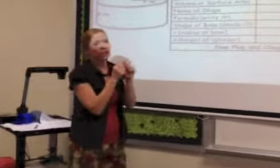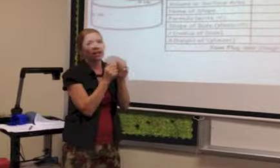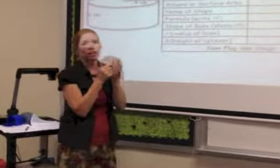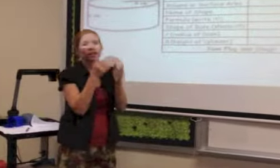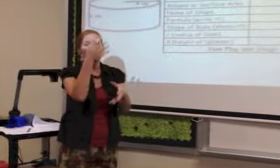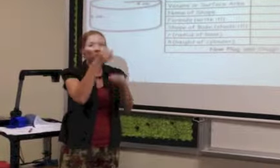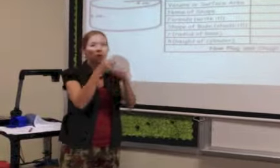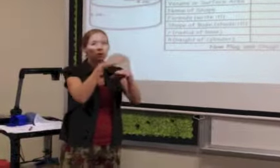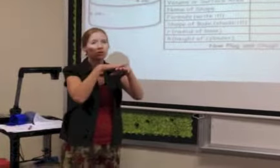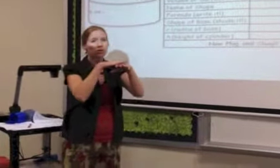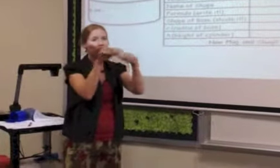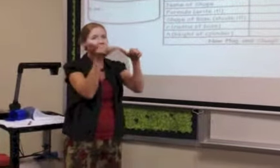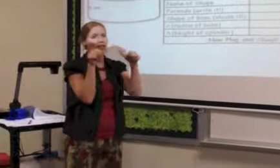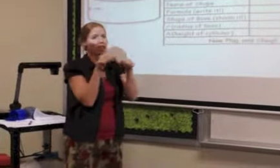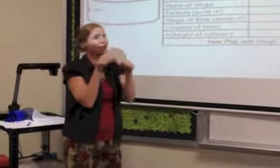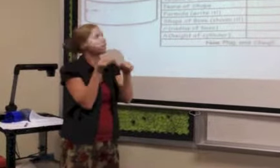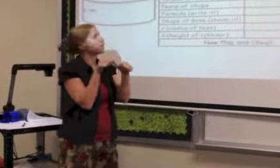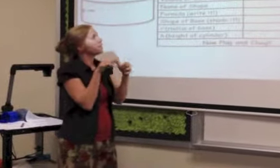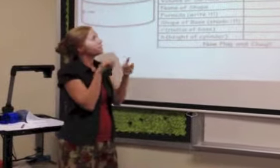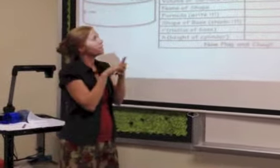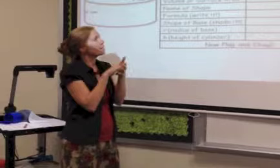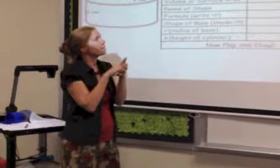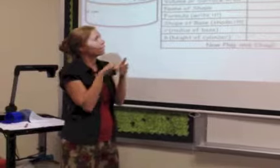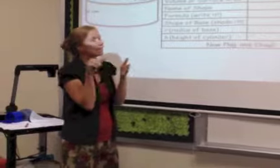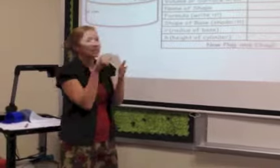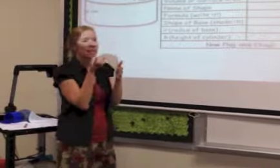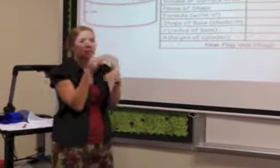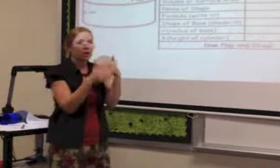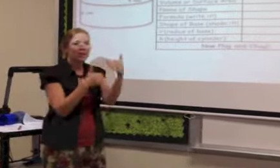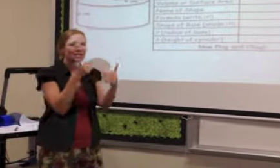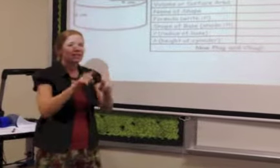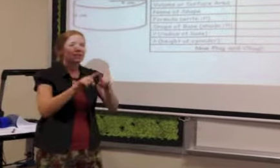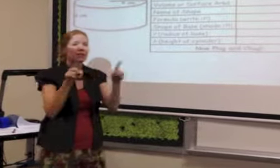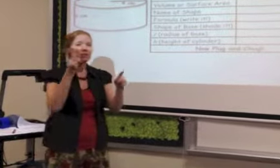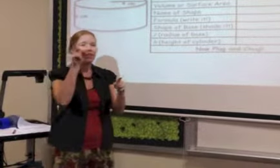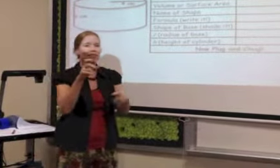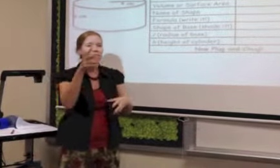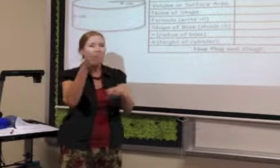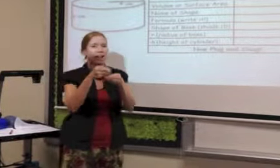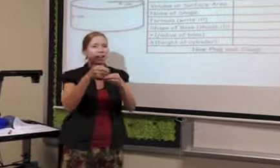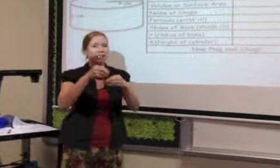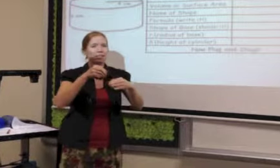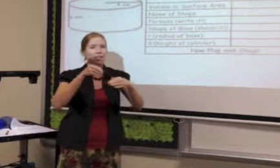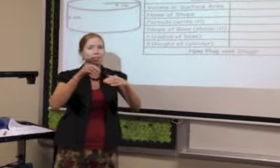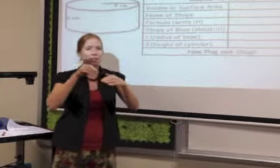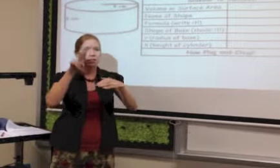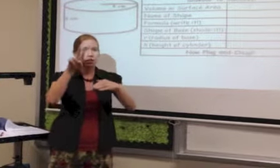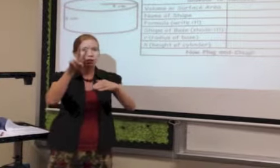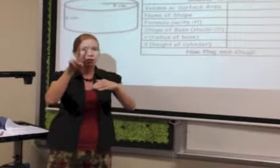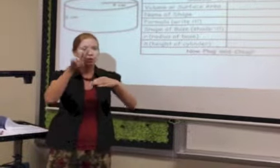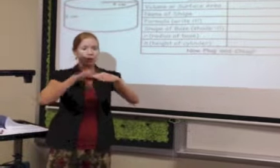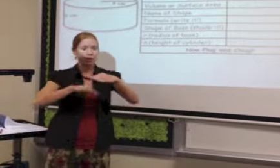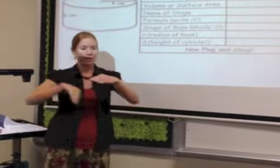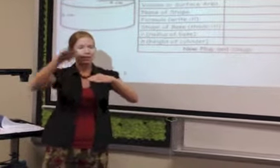to try it with the total surface area. This is the same process, however, we have to add the two